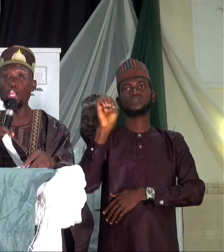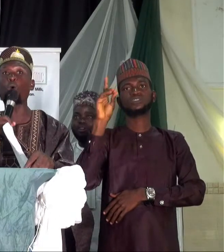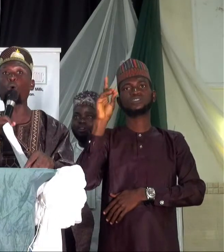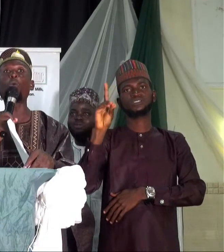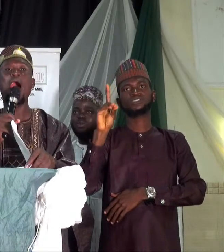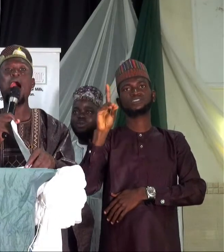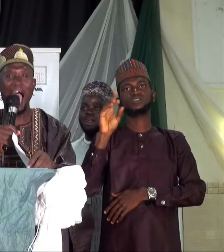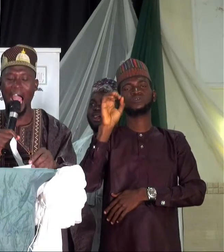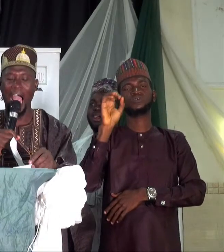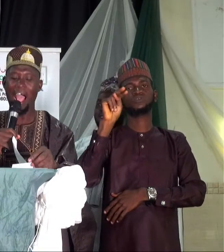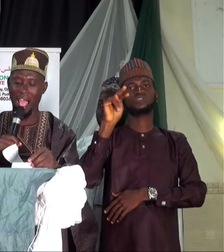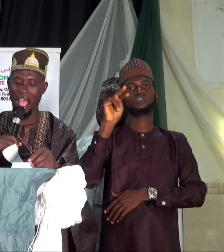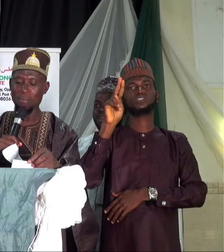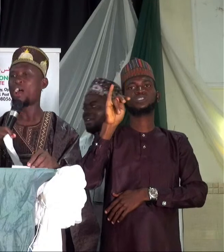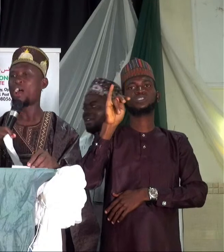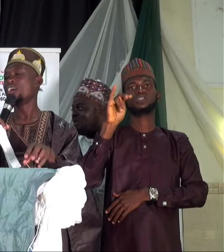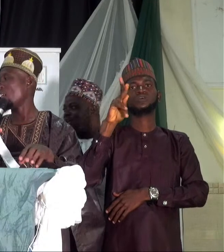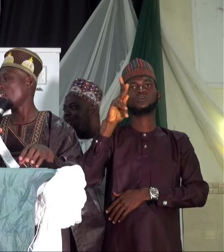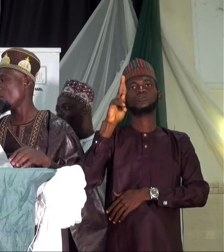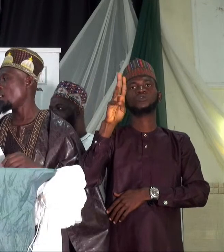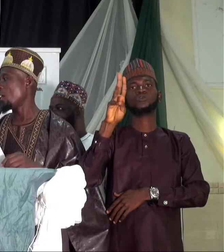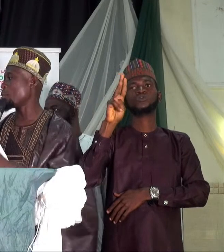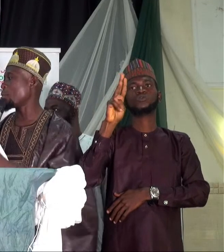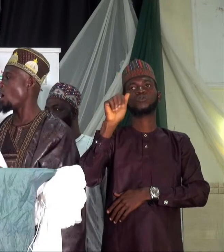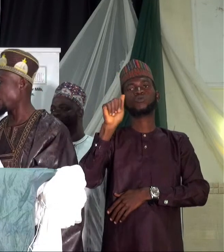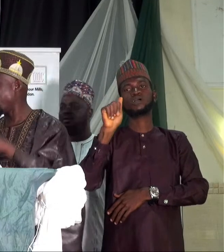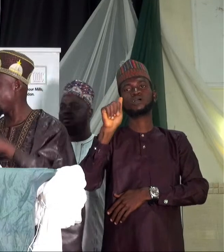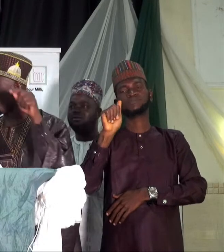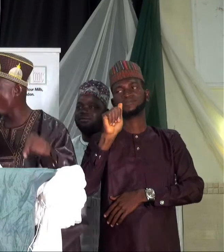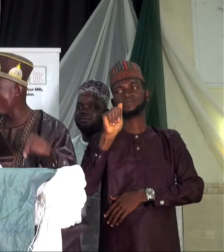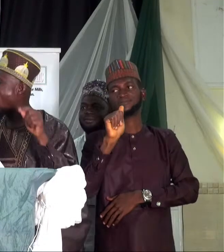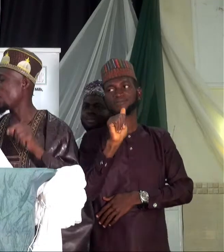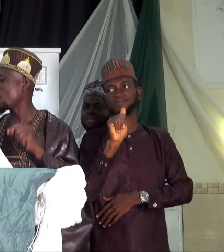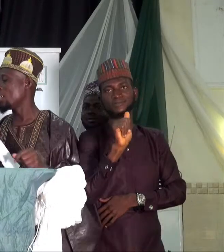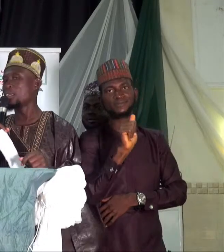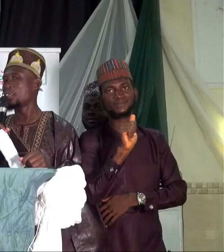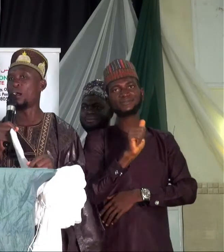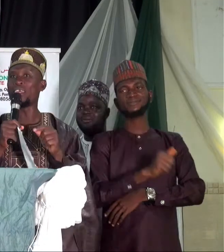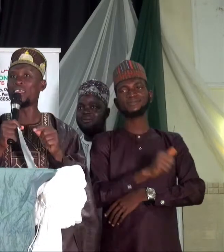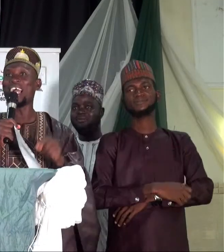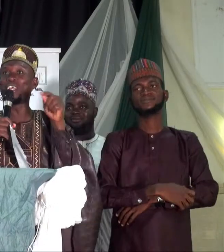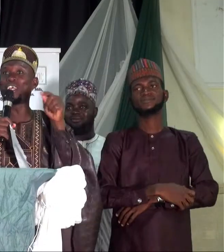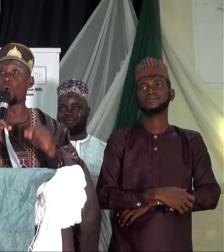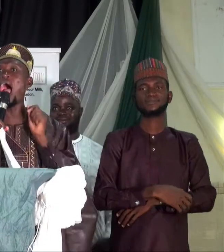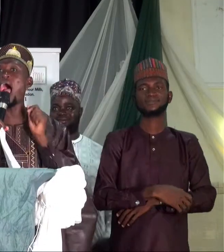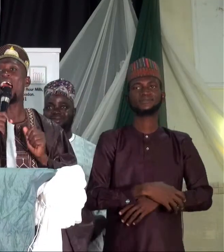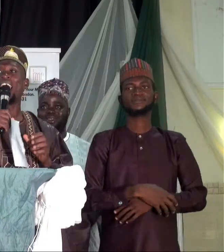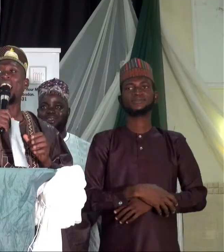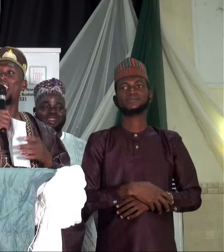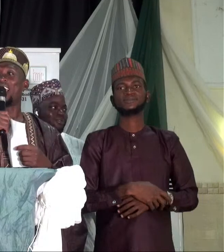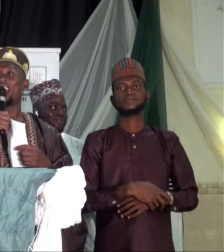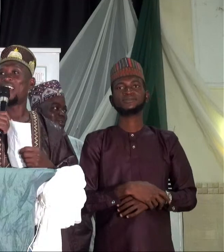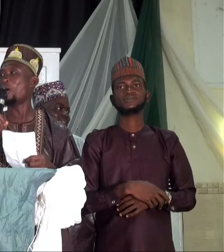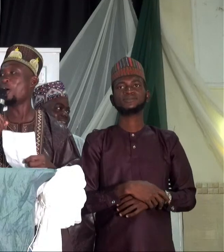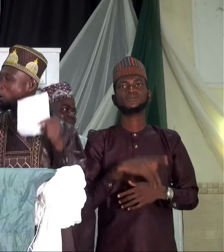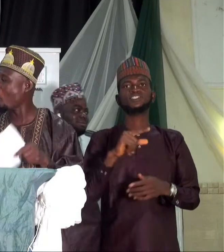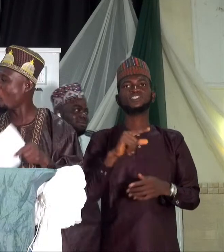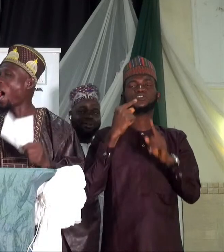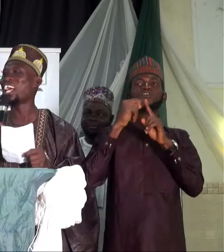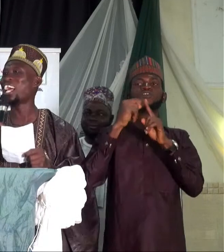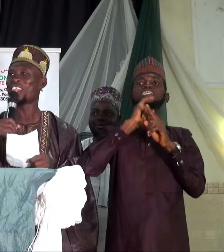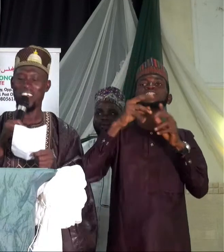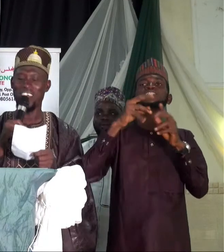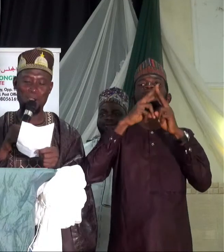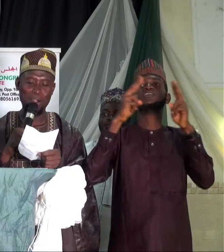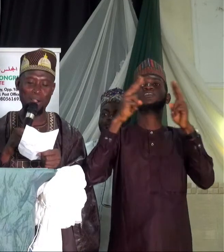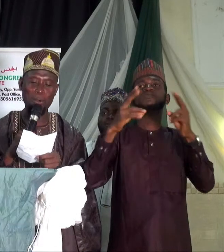Oniku wa. Ah, ento ko ko dada. E pe oro yen na Oniku wa. Eh. Olorun yen gan Oniku wa. Eh, ati pe gan Oniku wa. Oniku wa. Eh,